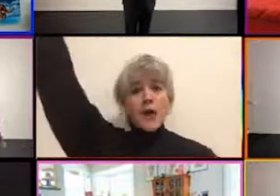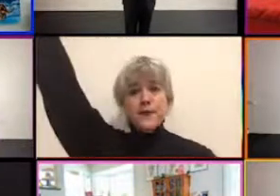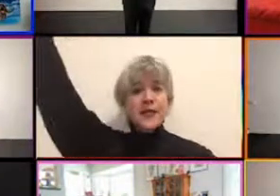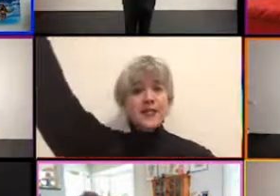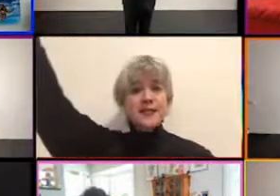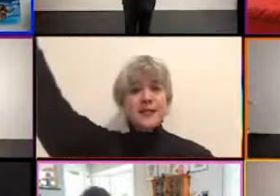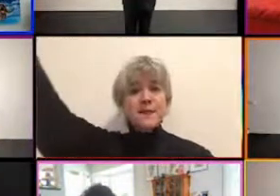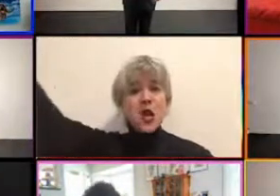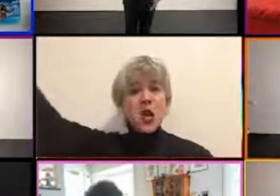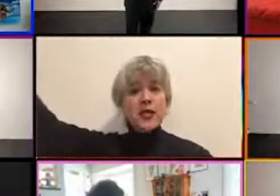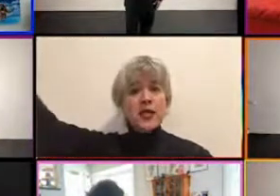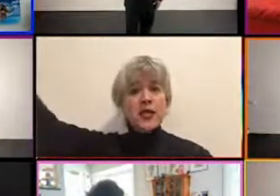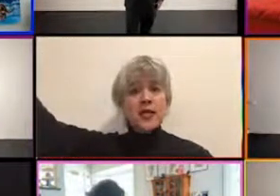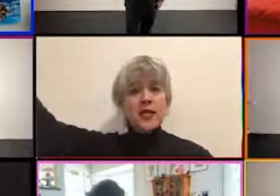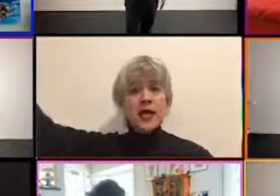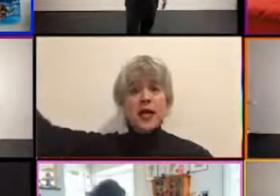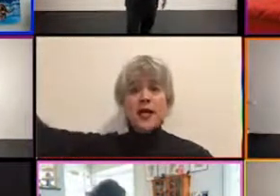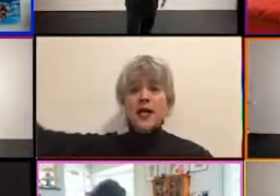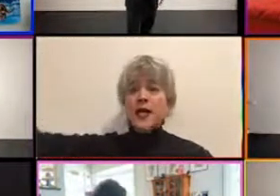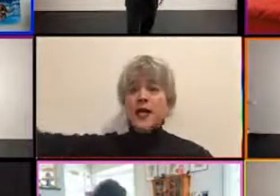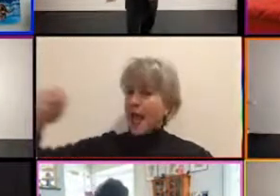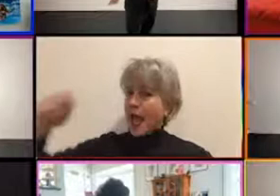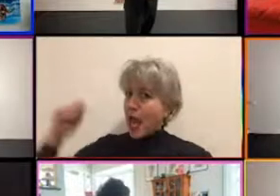my manner is